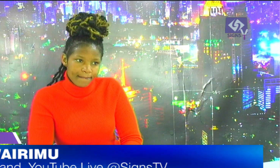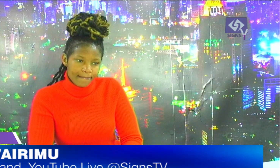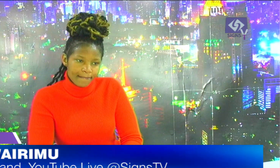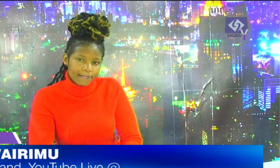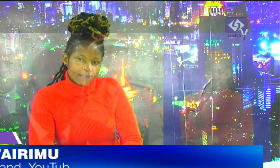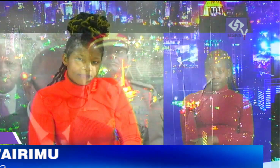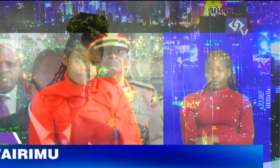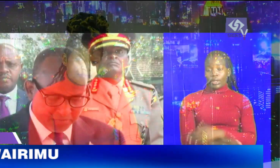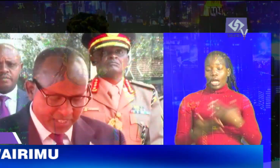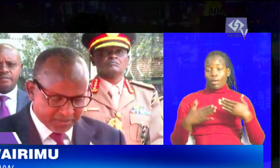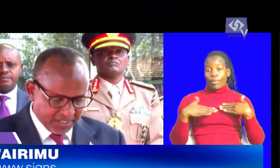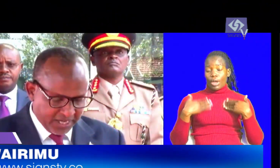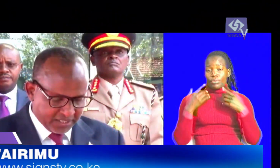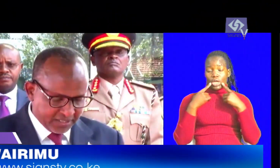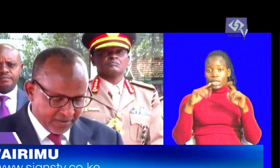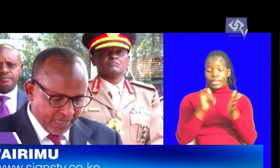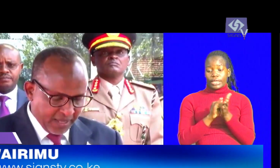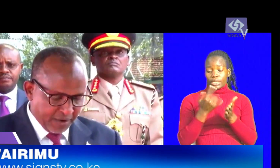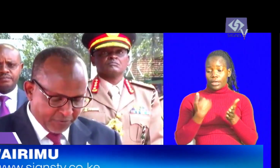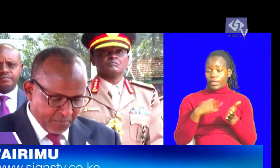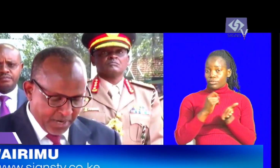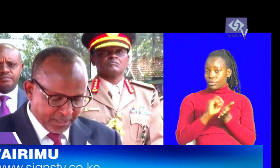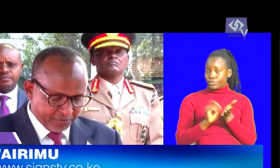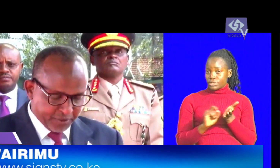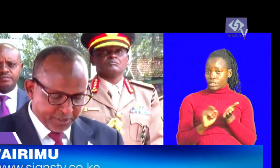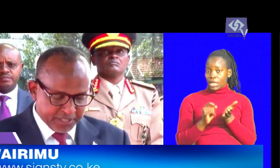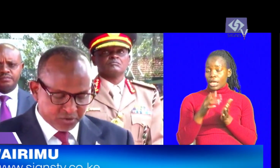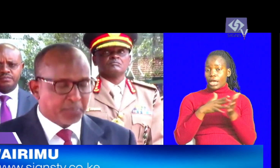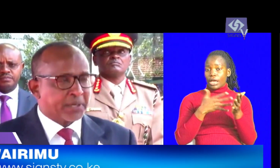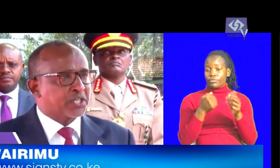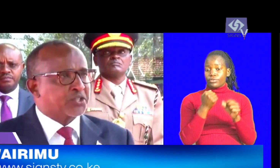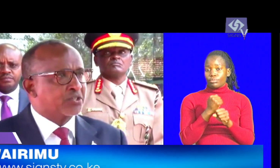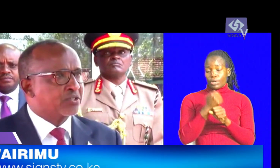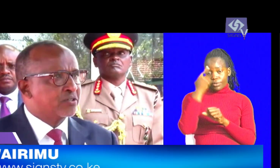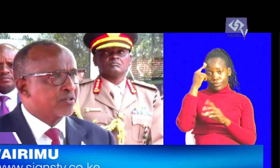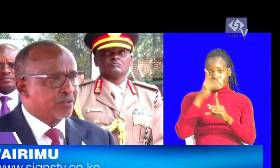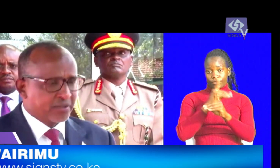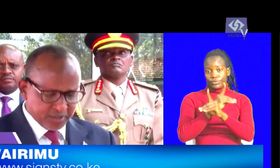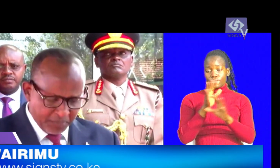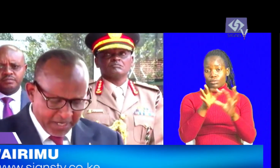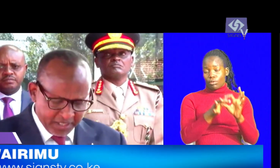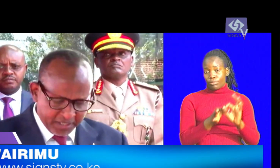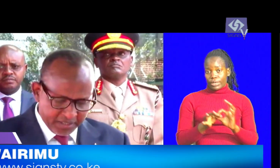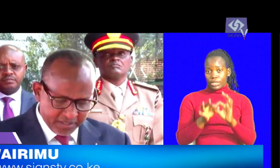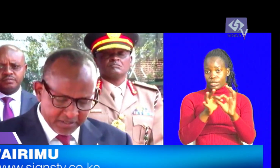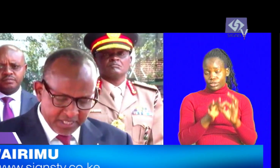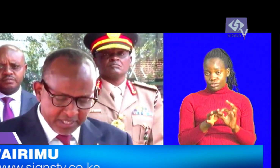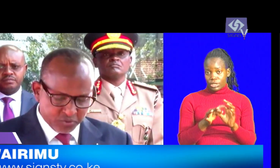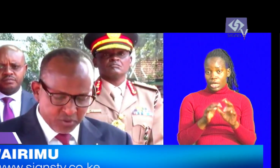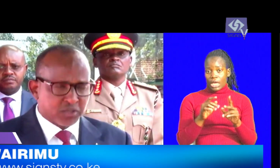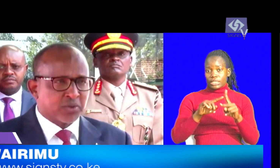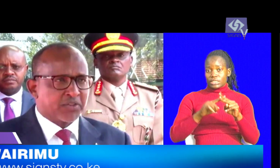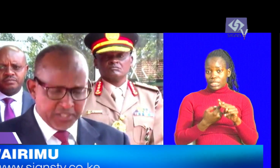To announce that we have just signed a framework for defense cooperation spanning the years 2023